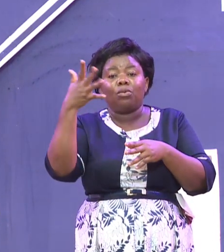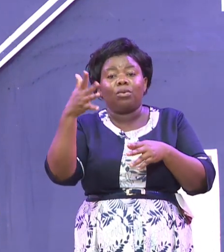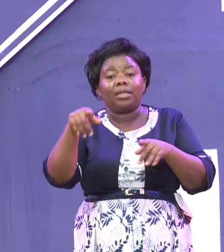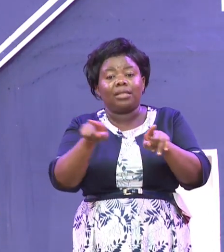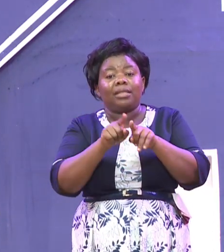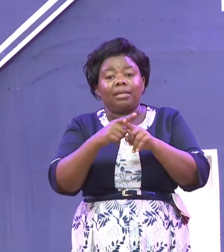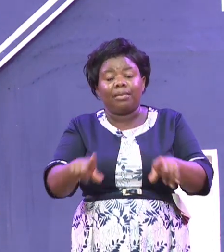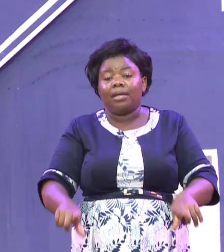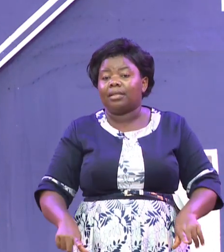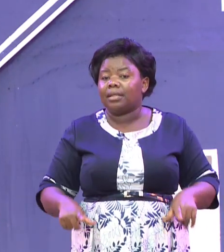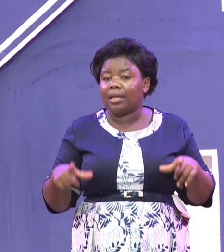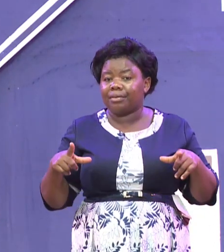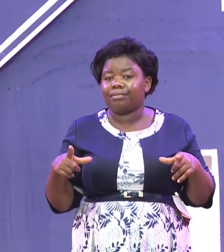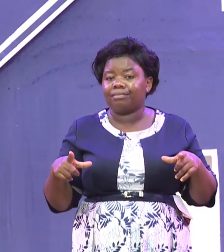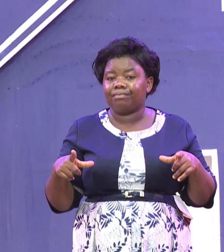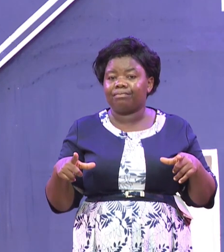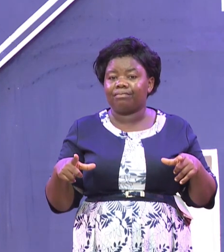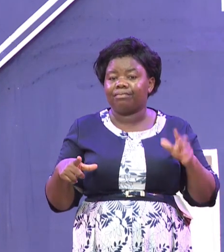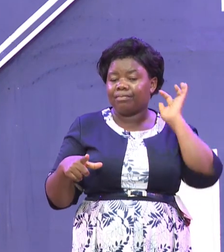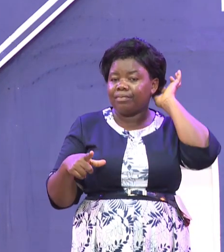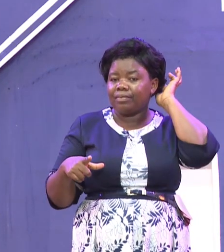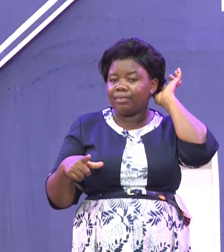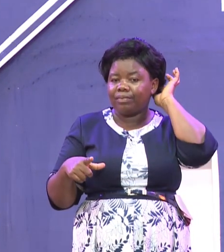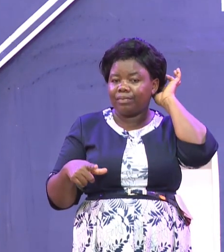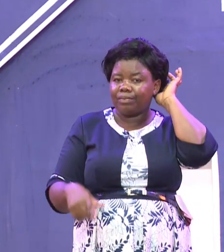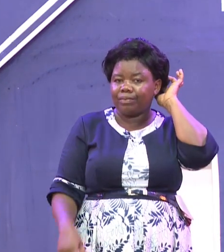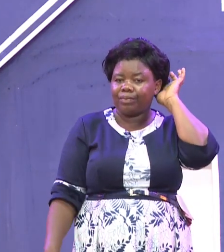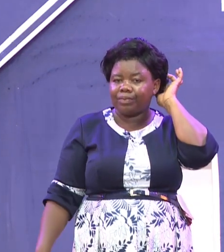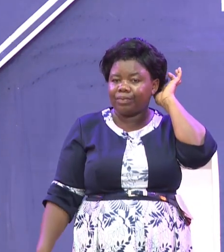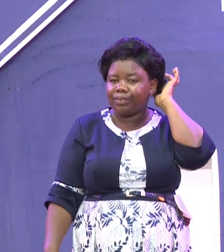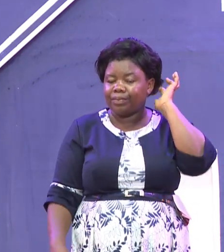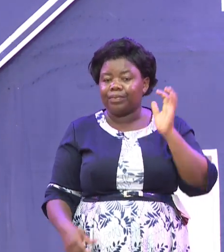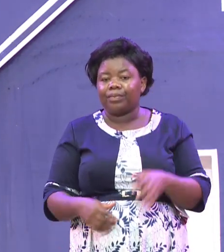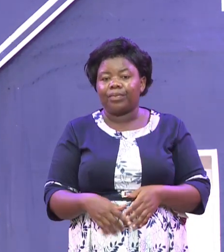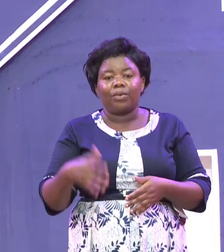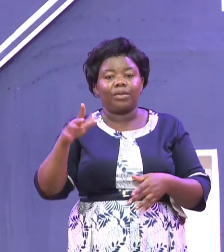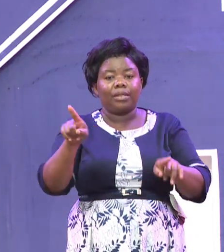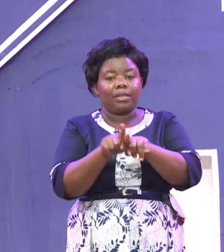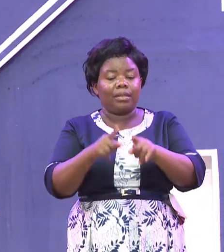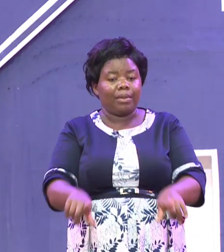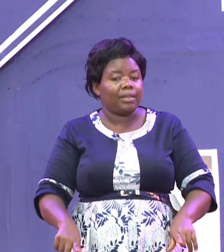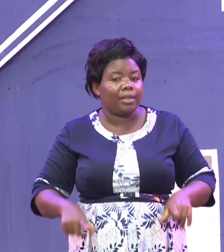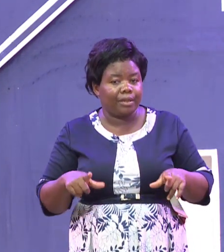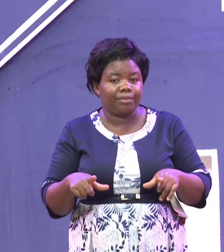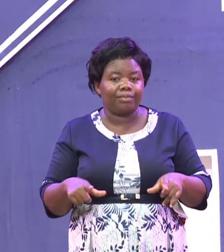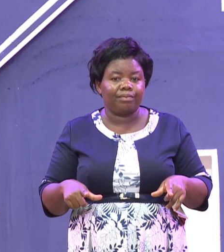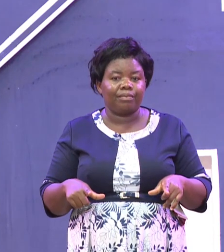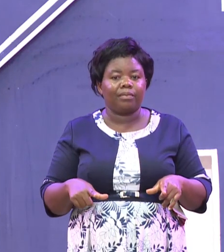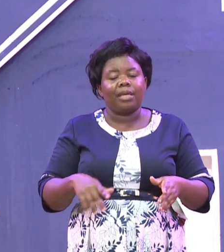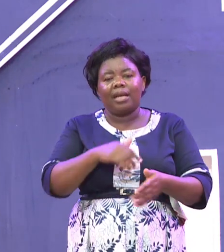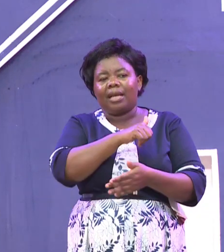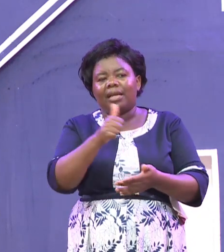work in water refer to water as life. Baina enjogera yaabwe bw'etyo. They have a saying that says water is life. Ekirala kye ngenze